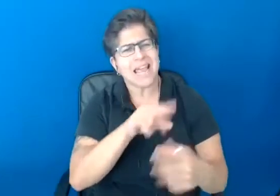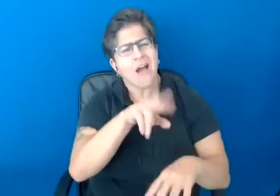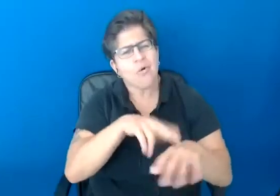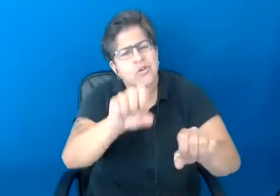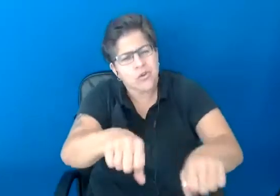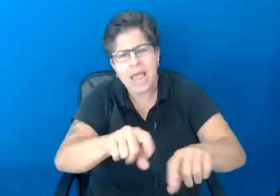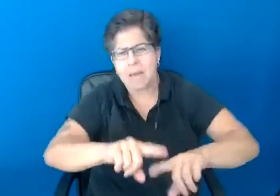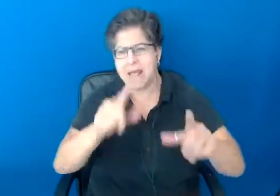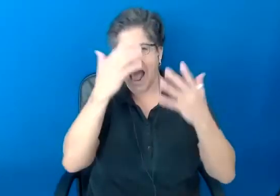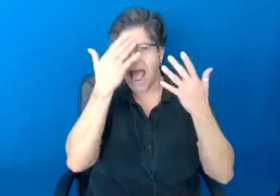email to